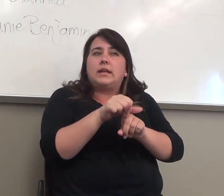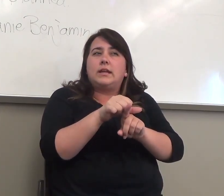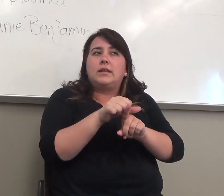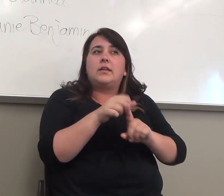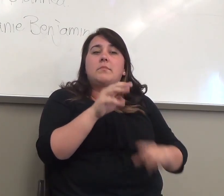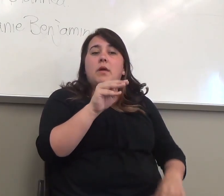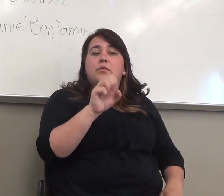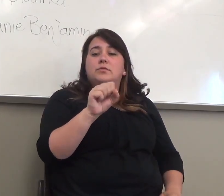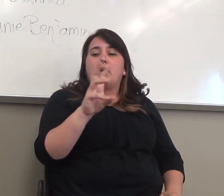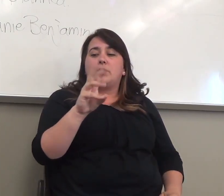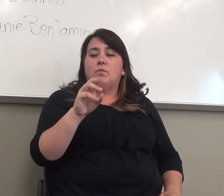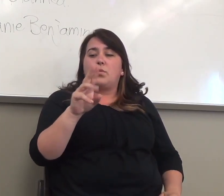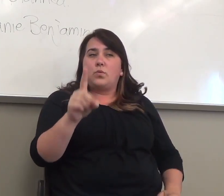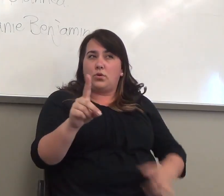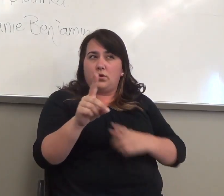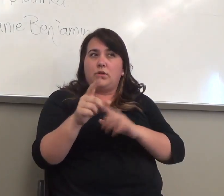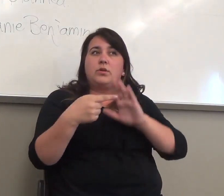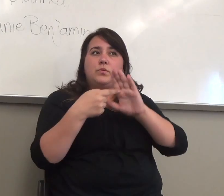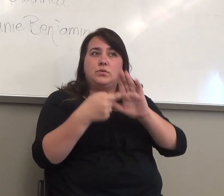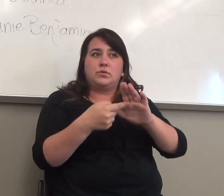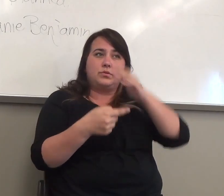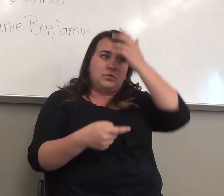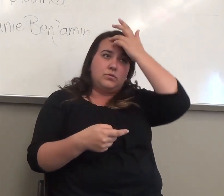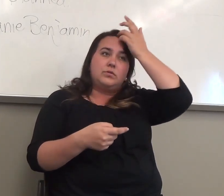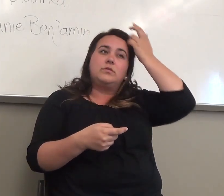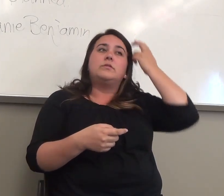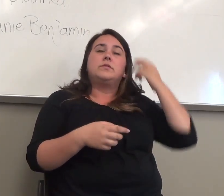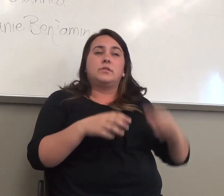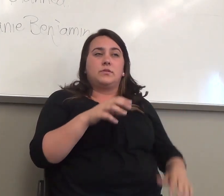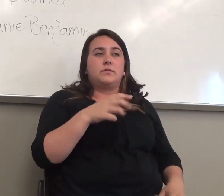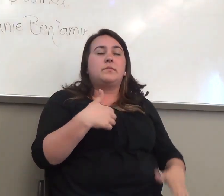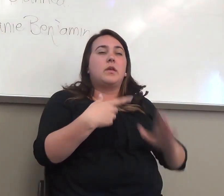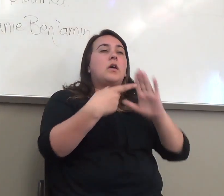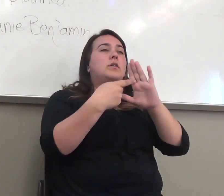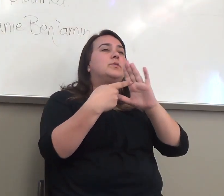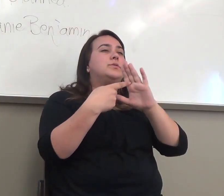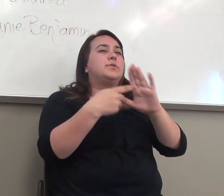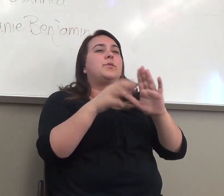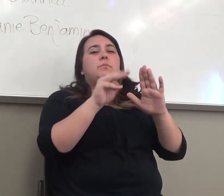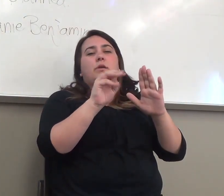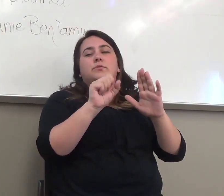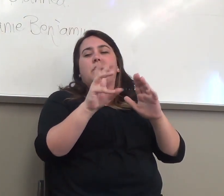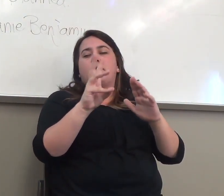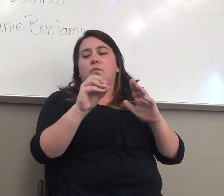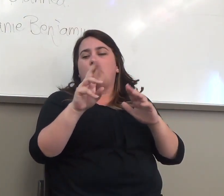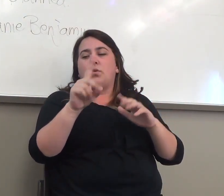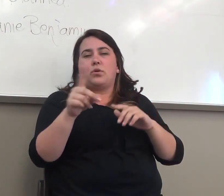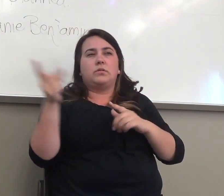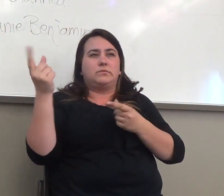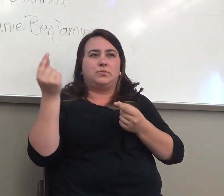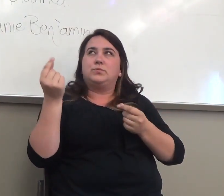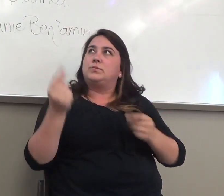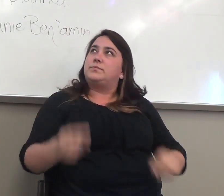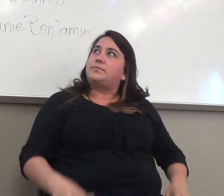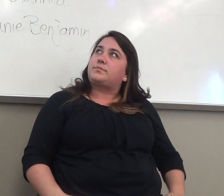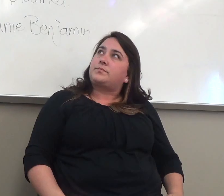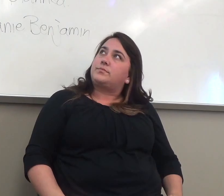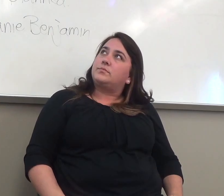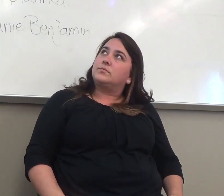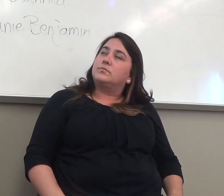Microsoft Word does when I type that in. You have to keep your eyes on the